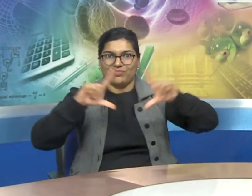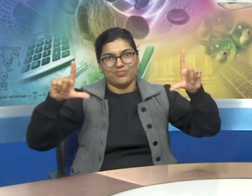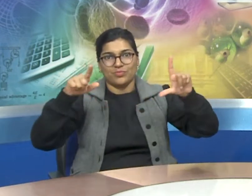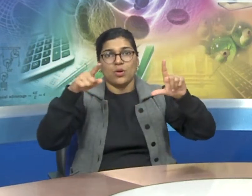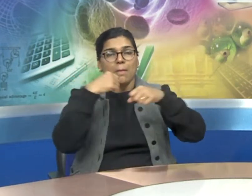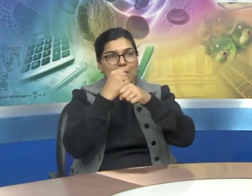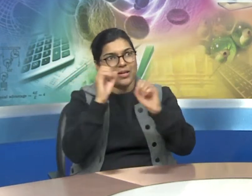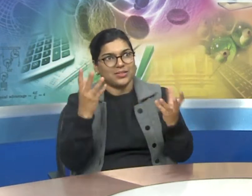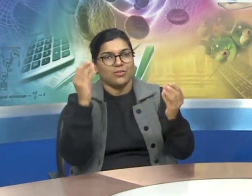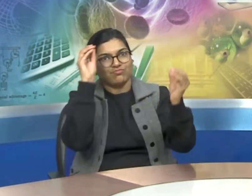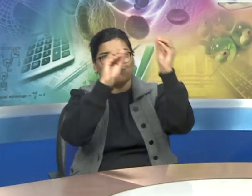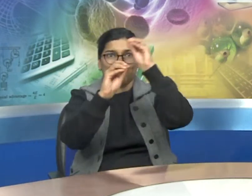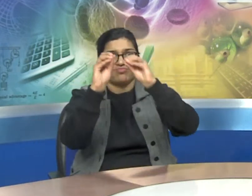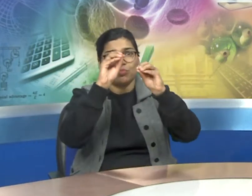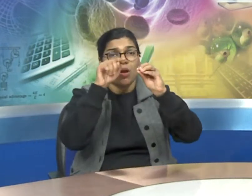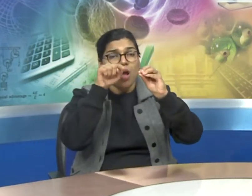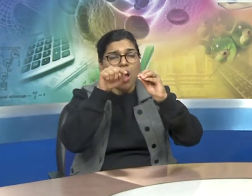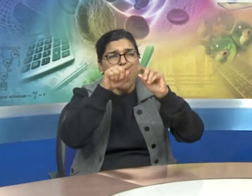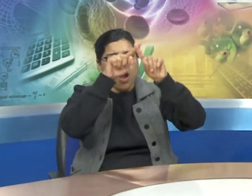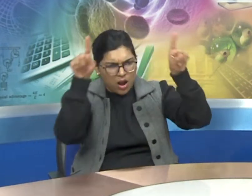The page to create presentation